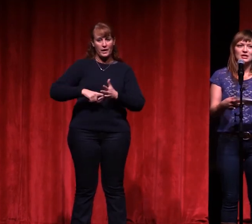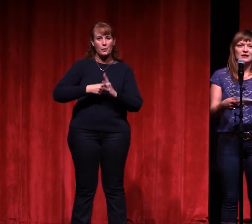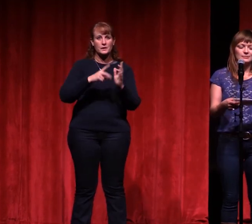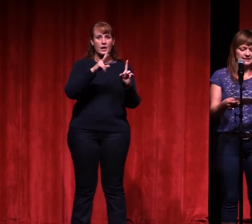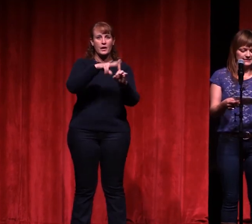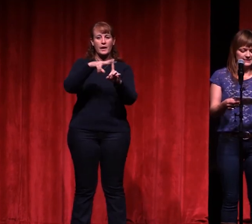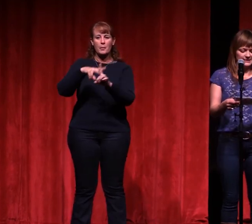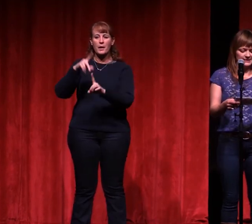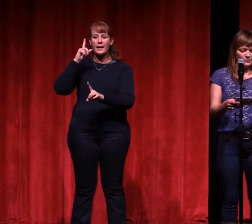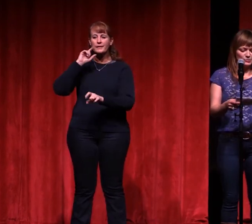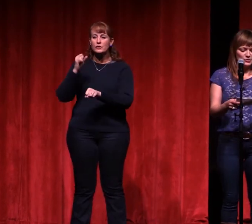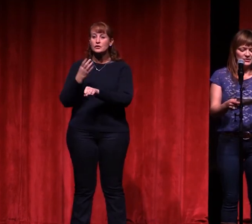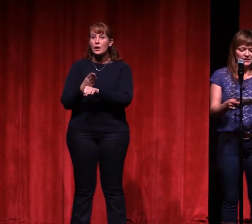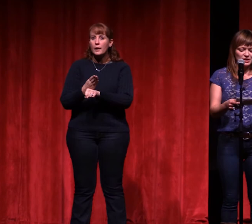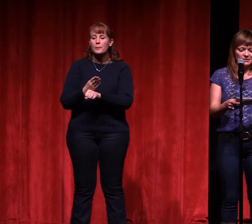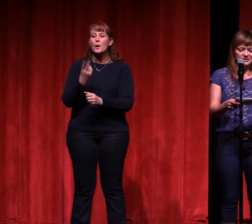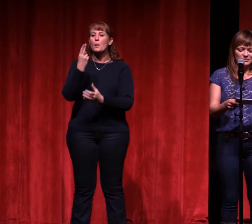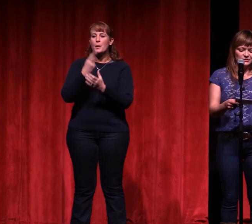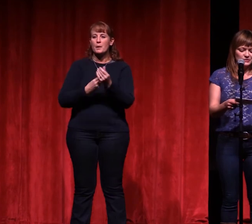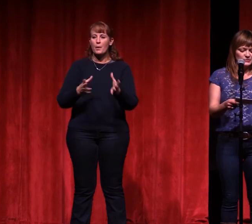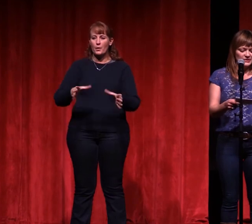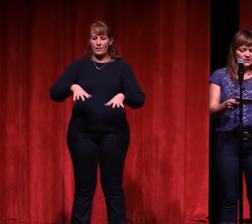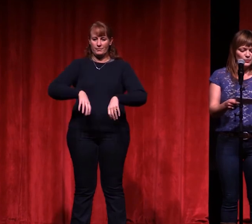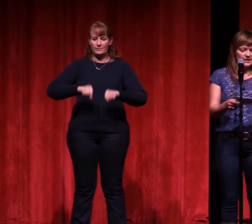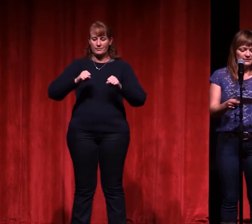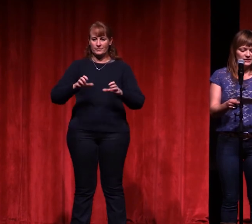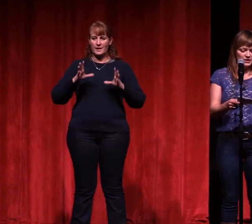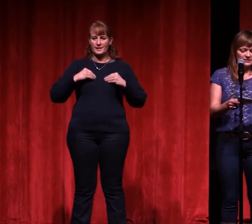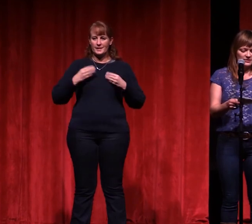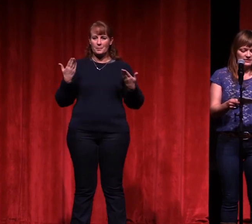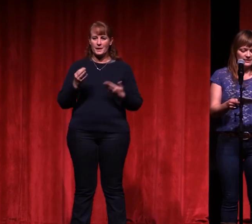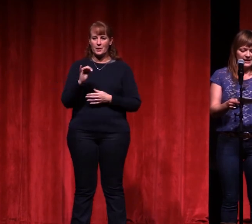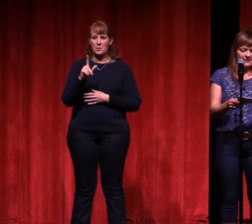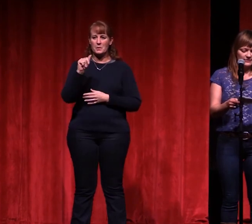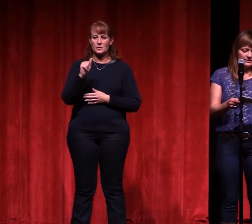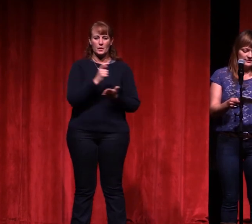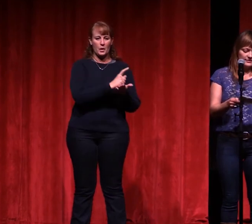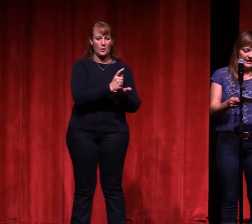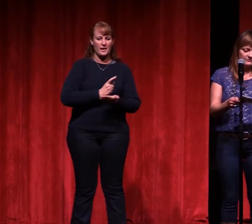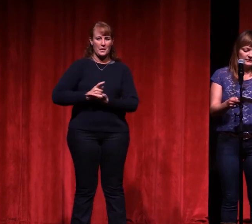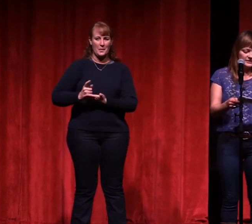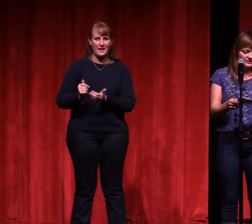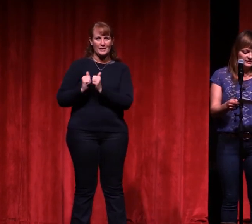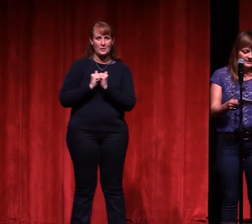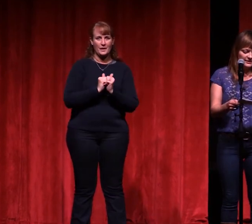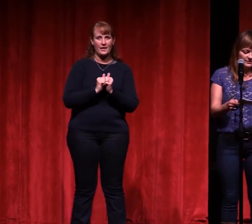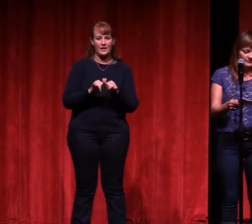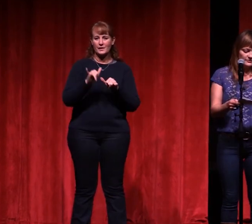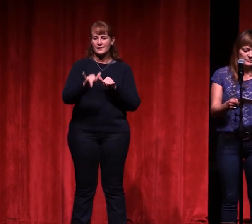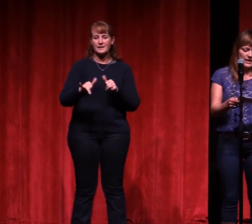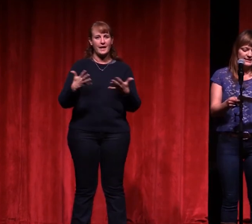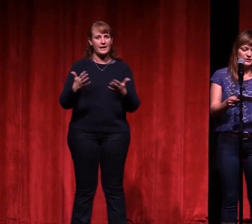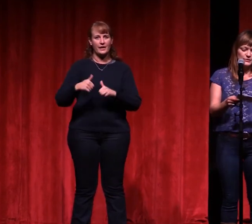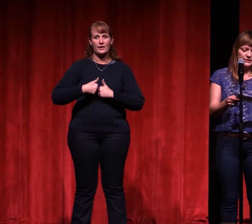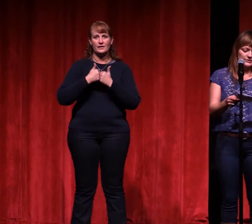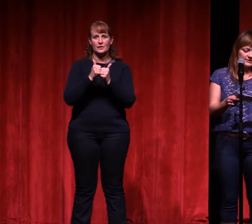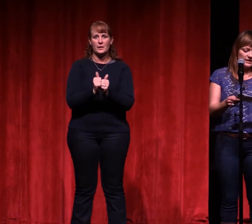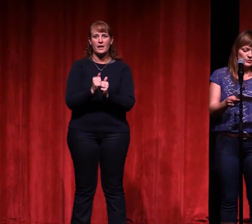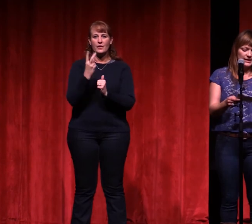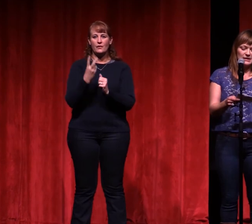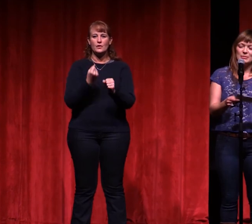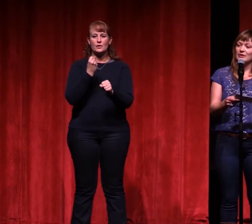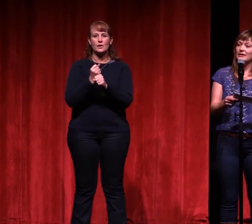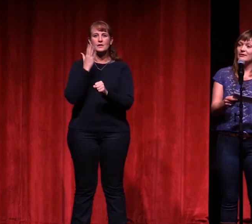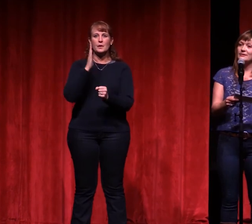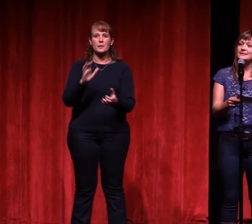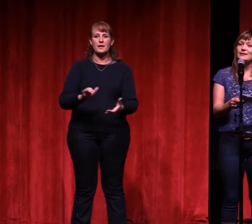applying for jobs. We both got jobs in Missoula within a week of each other, have lived here together for the past 2 years, and